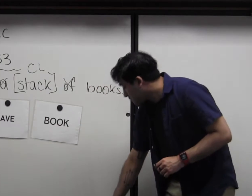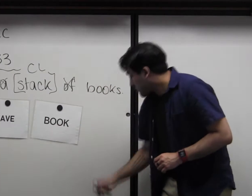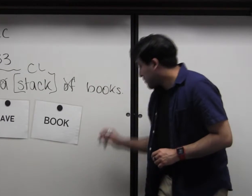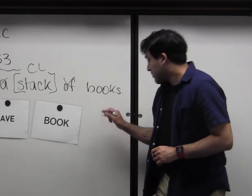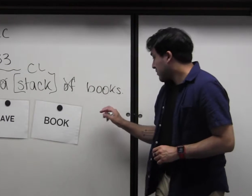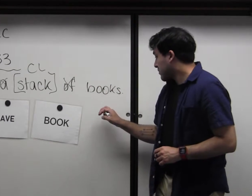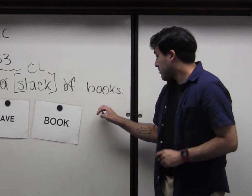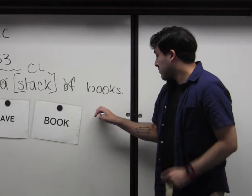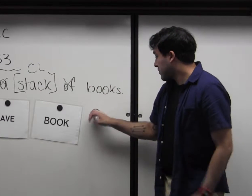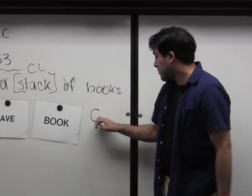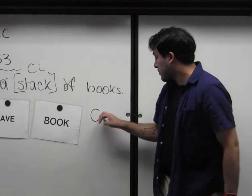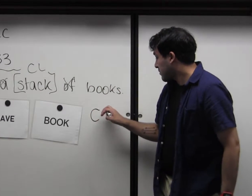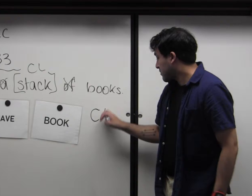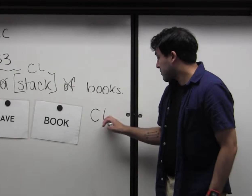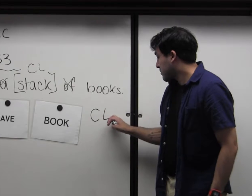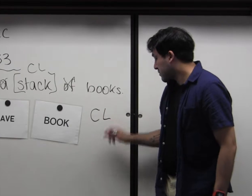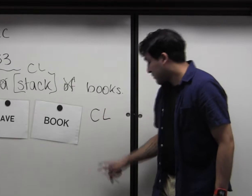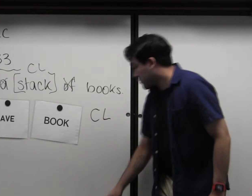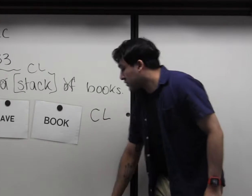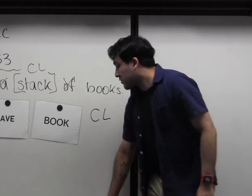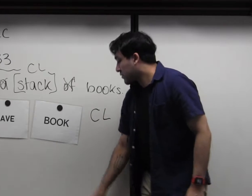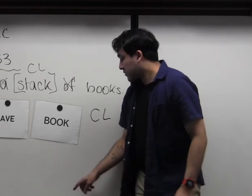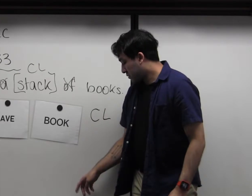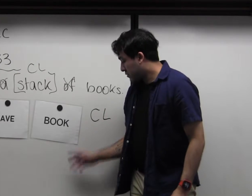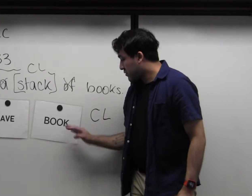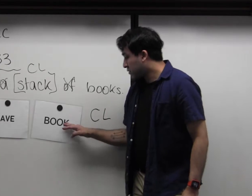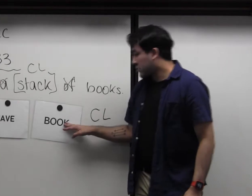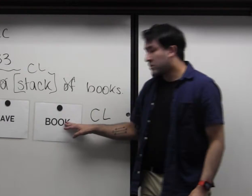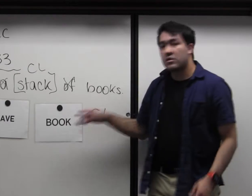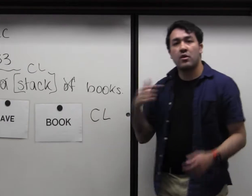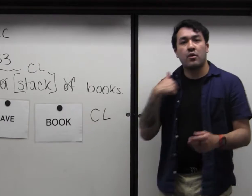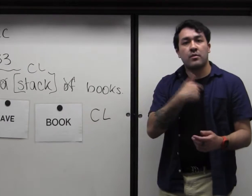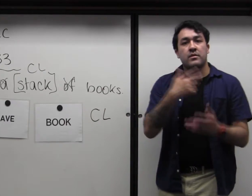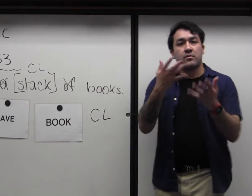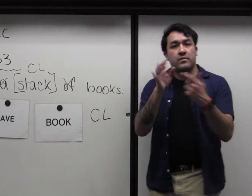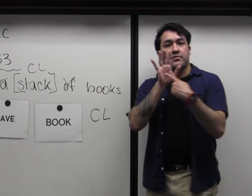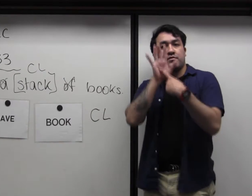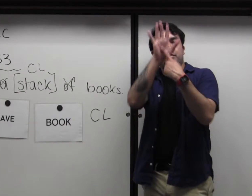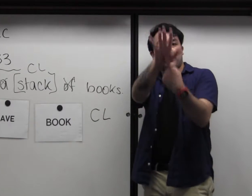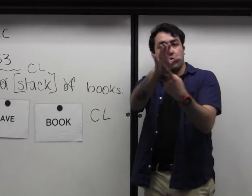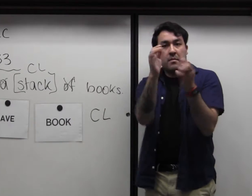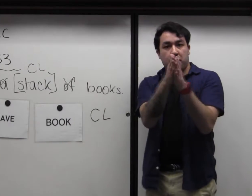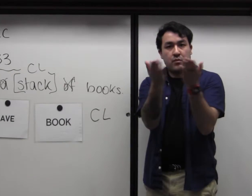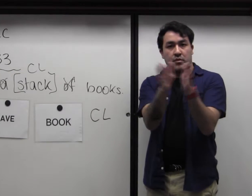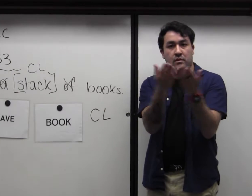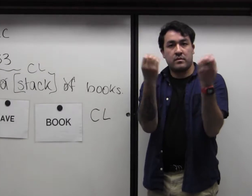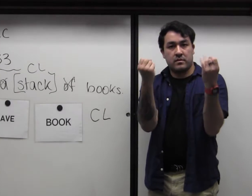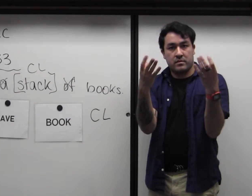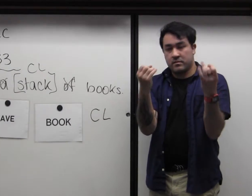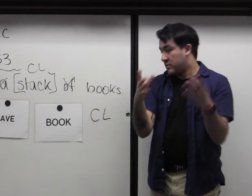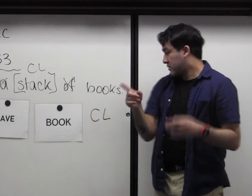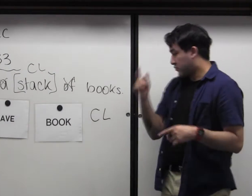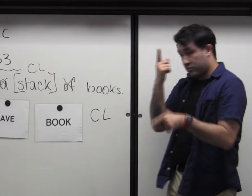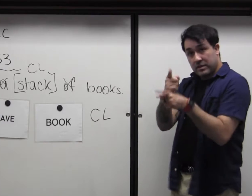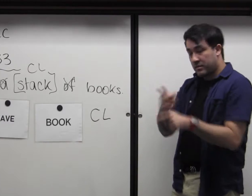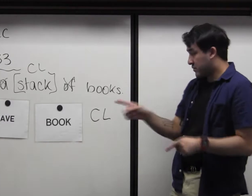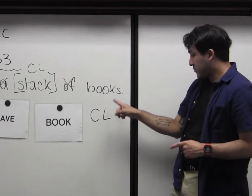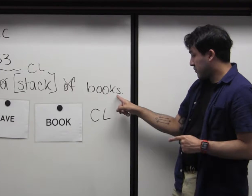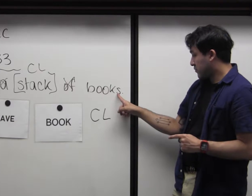completely void of meaning. That's why there's no plural on that books. So remember, we want to show the books. We want to show that